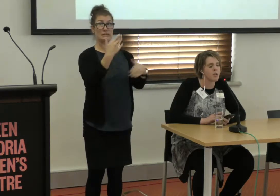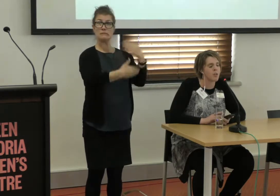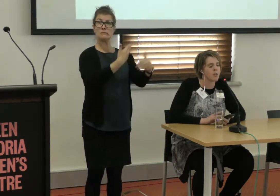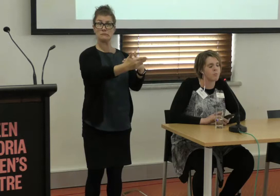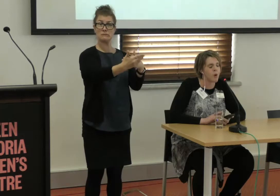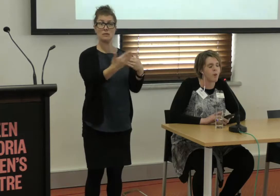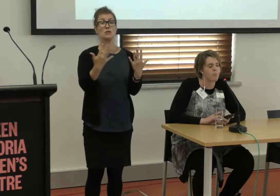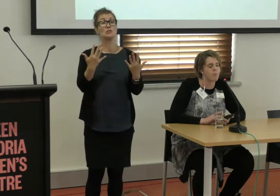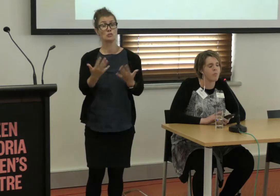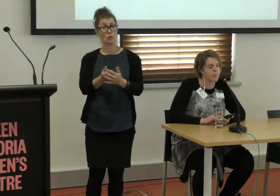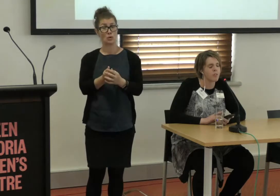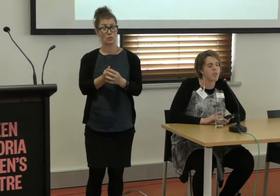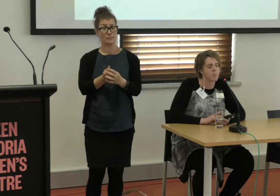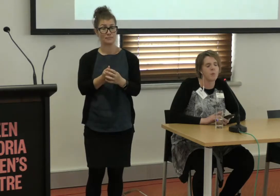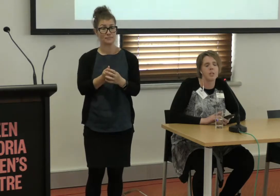implementation of this program